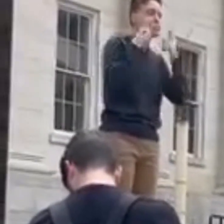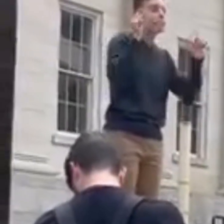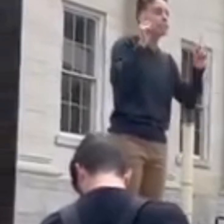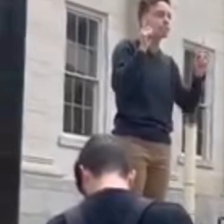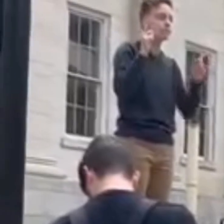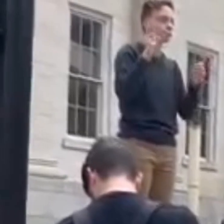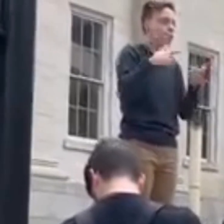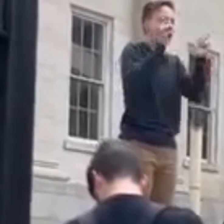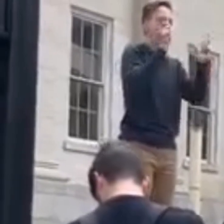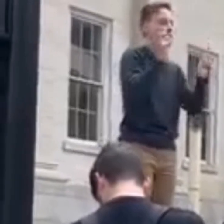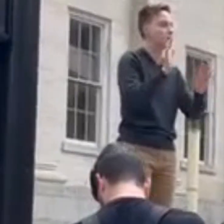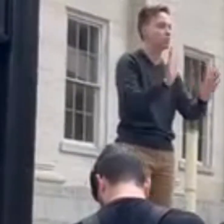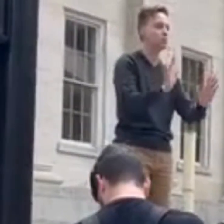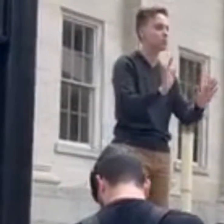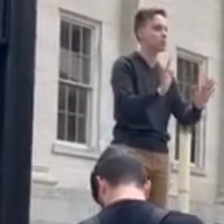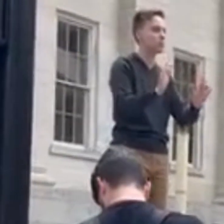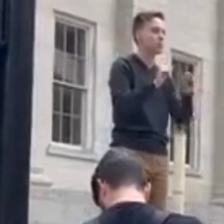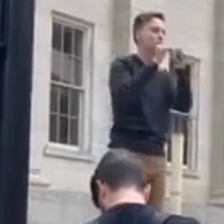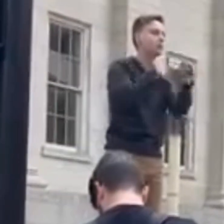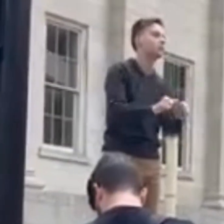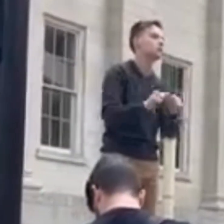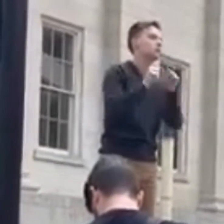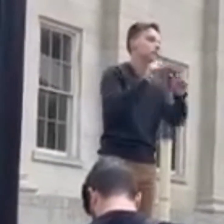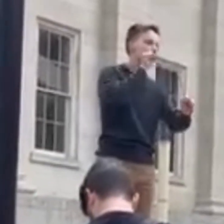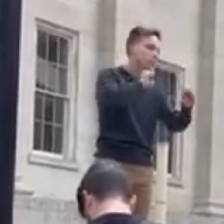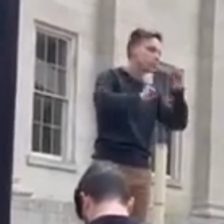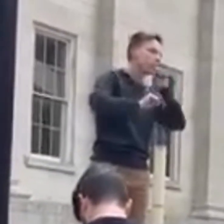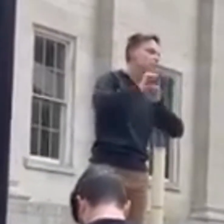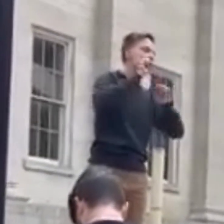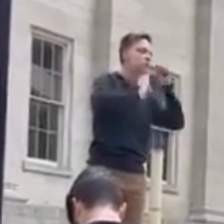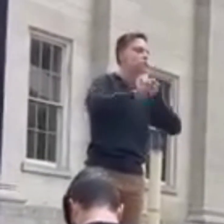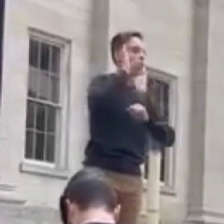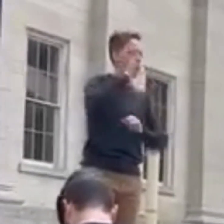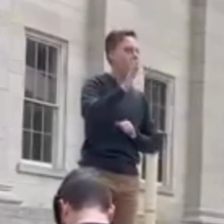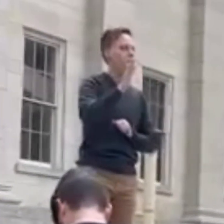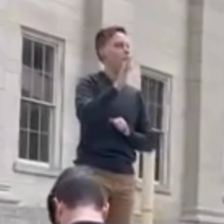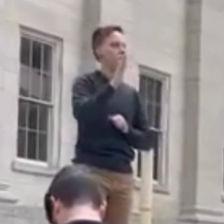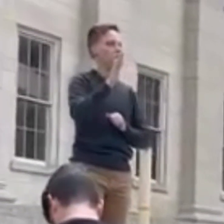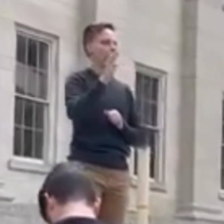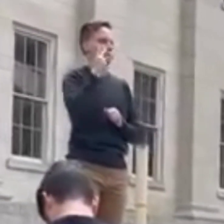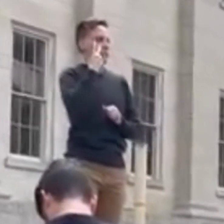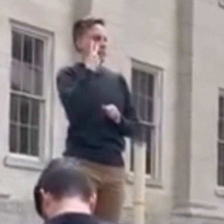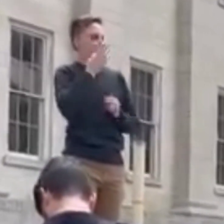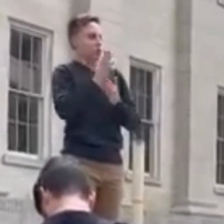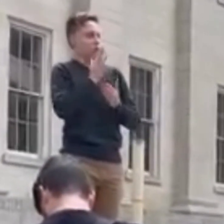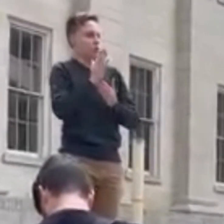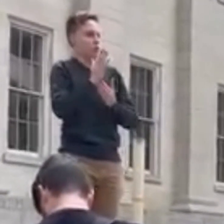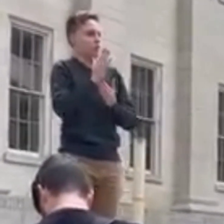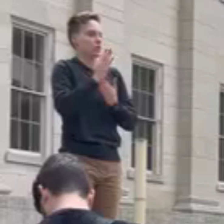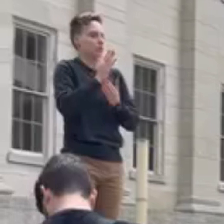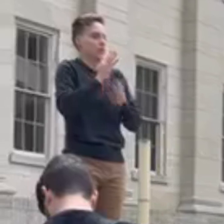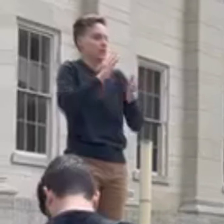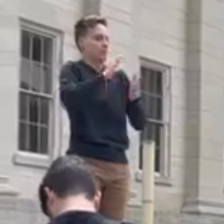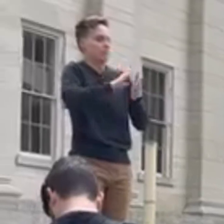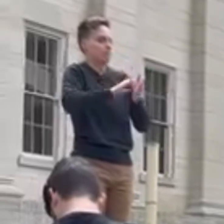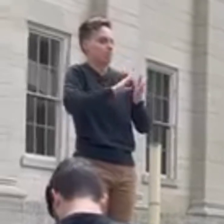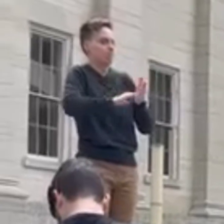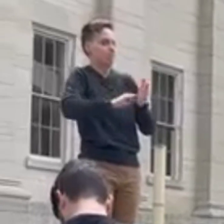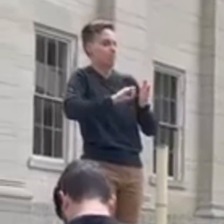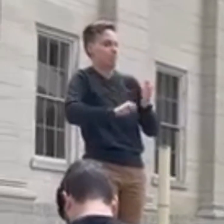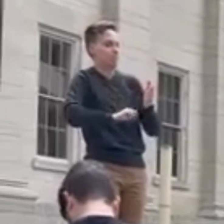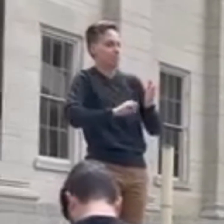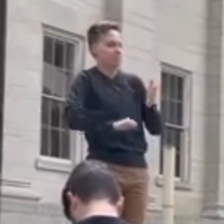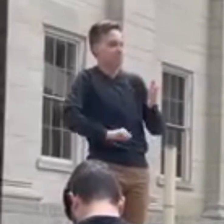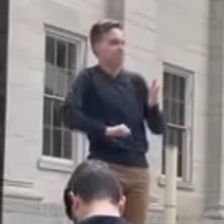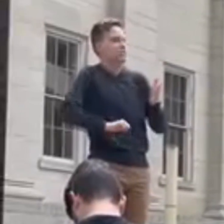this overnight, no matter how much it seems. We've seen our rights start sliding back over time.